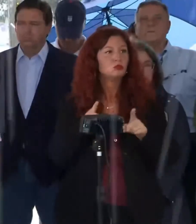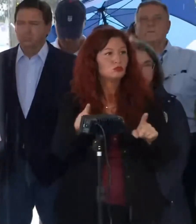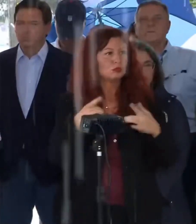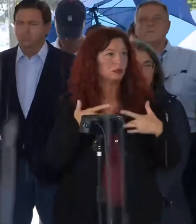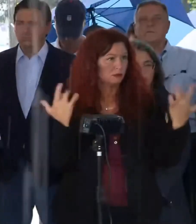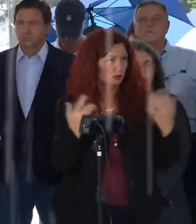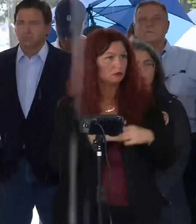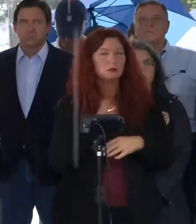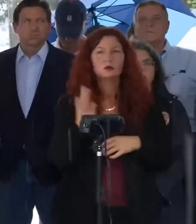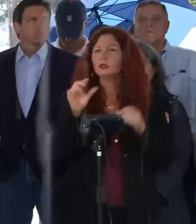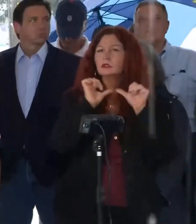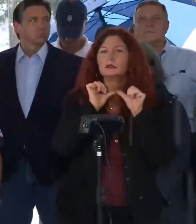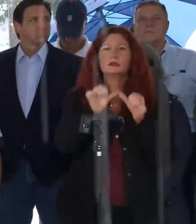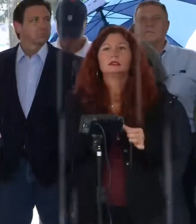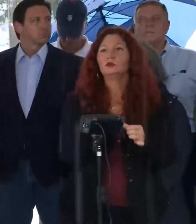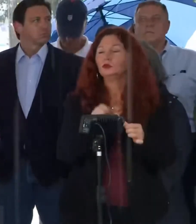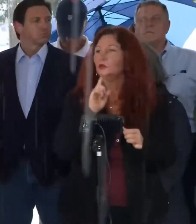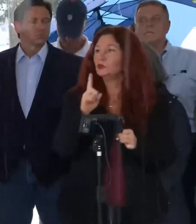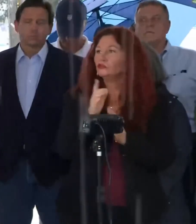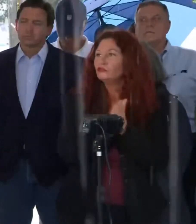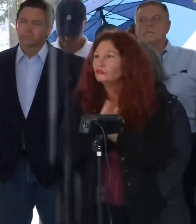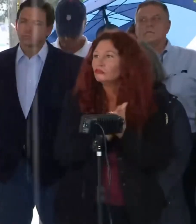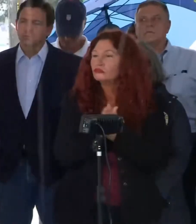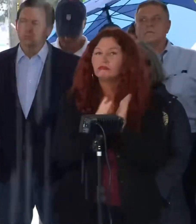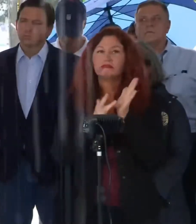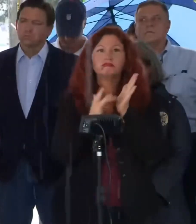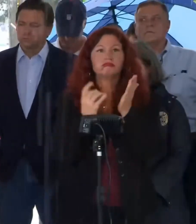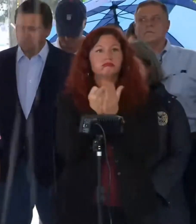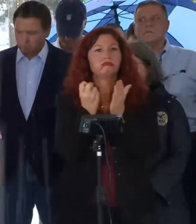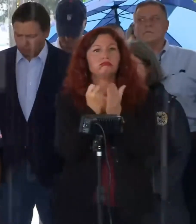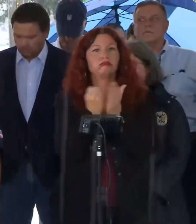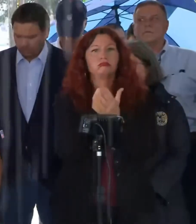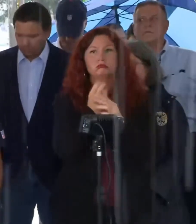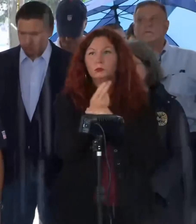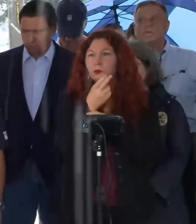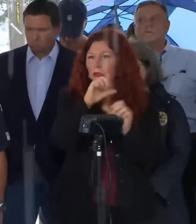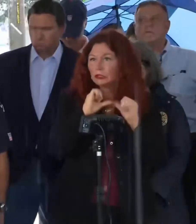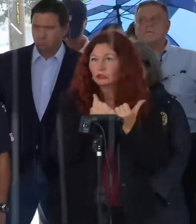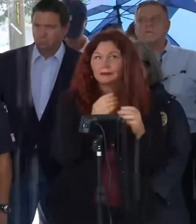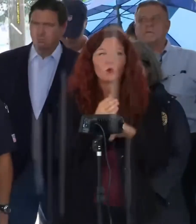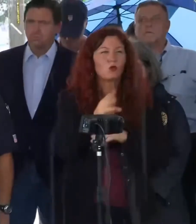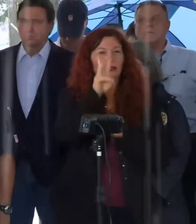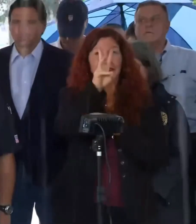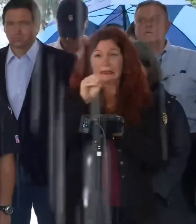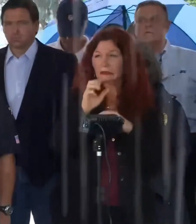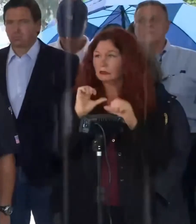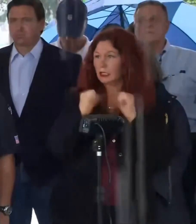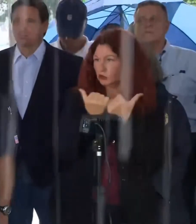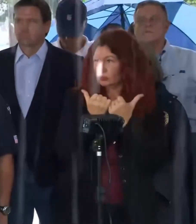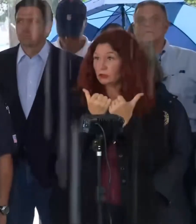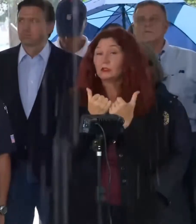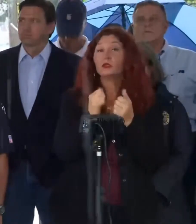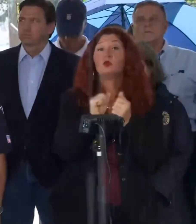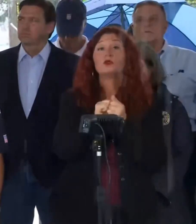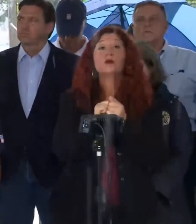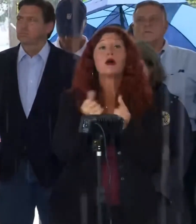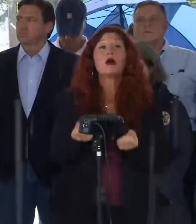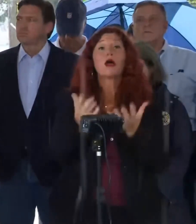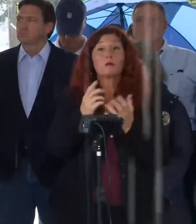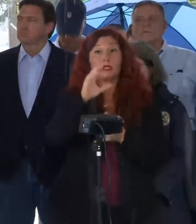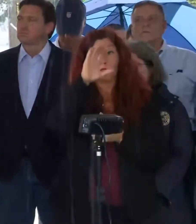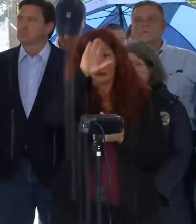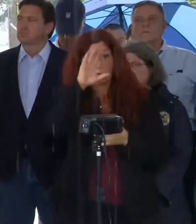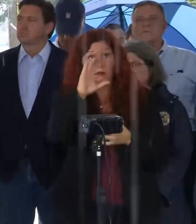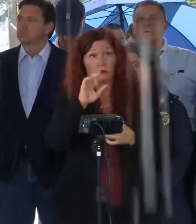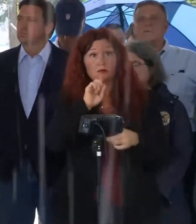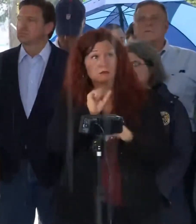continue to prosper and utilize these agencies, up to 60 at this time, and over 800 responders who are supporting